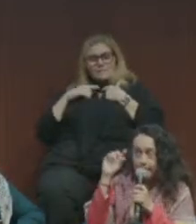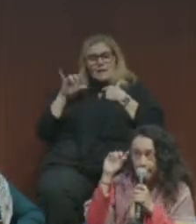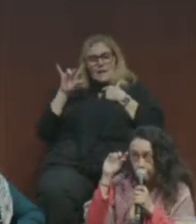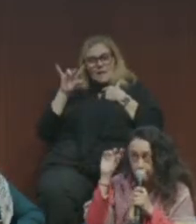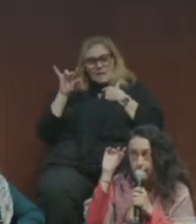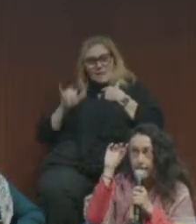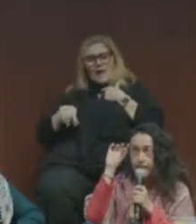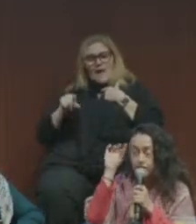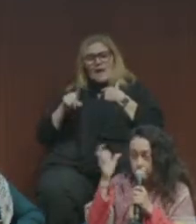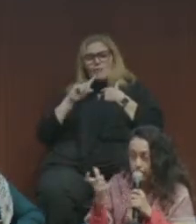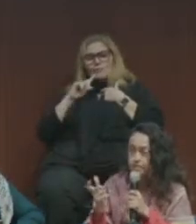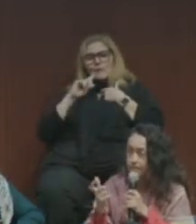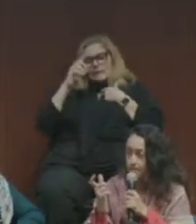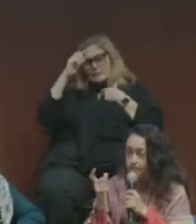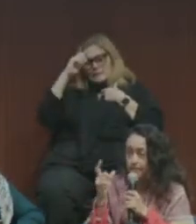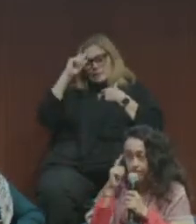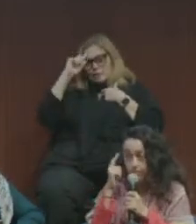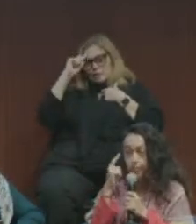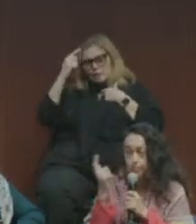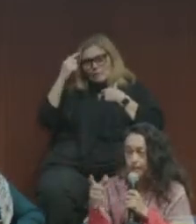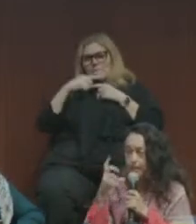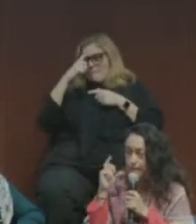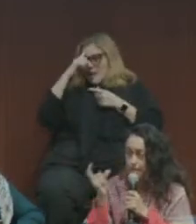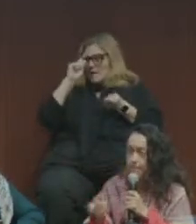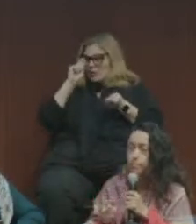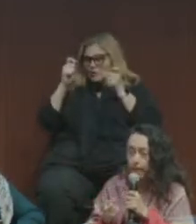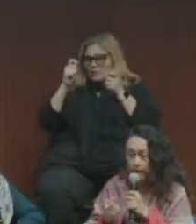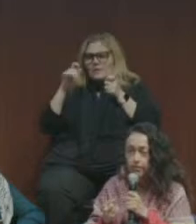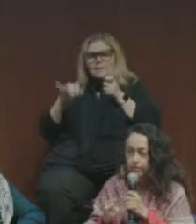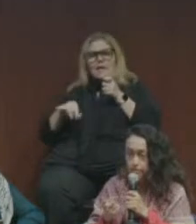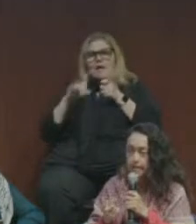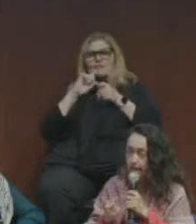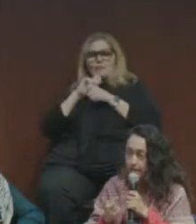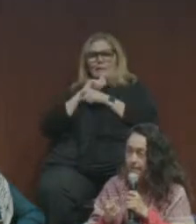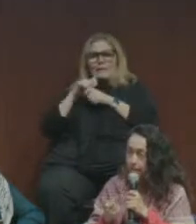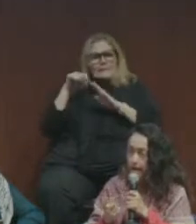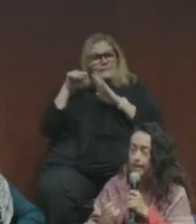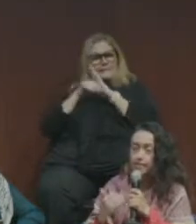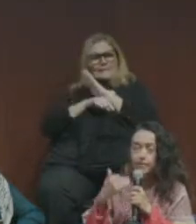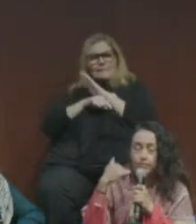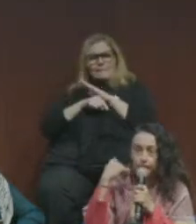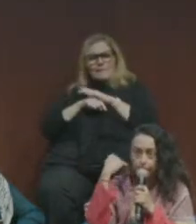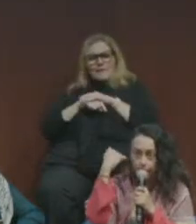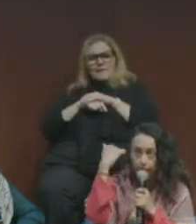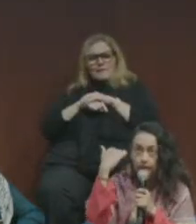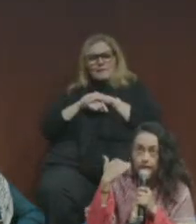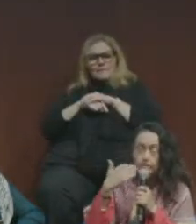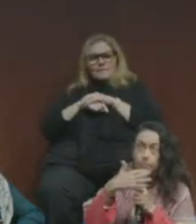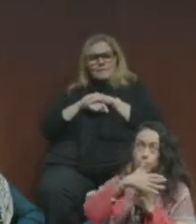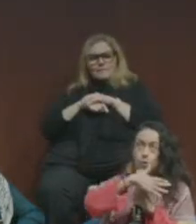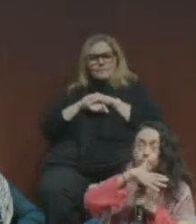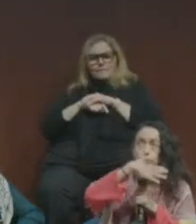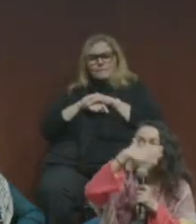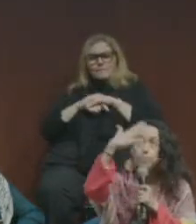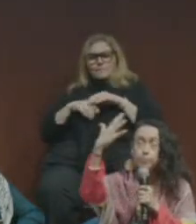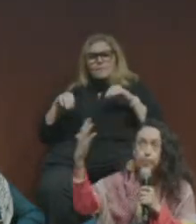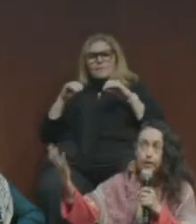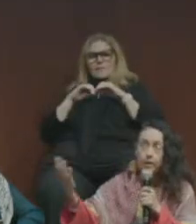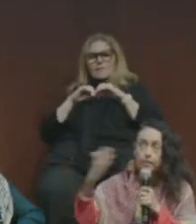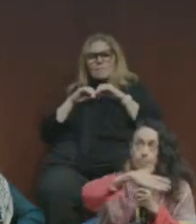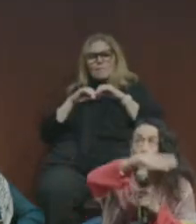That I think really like shifted things for me in a deep way of understanding, right? The more